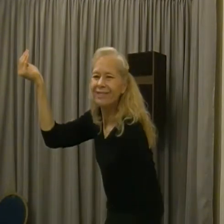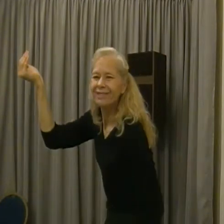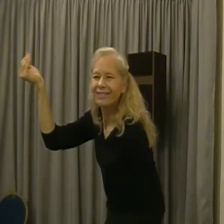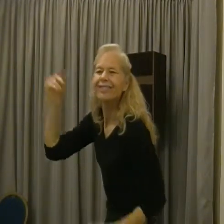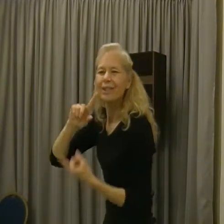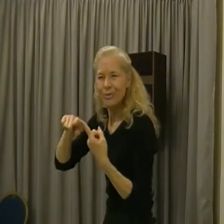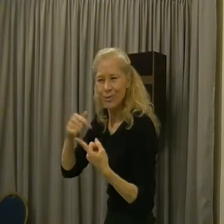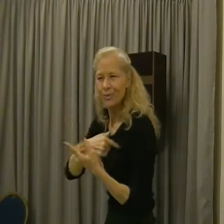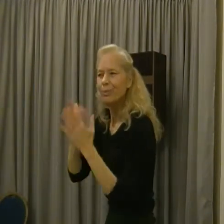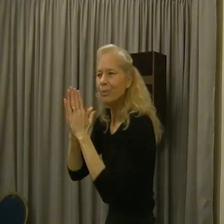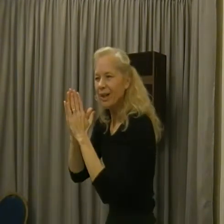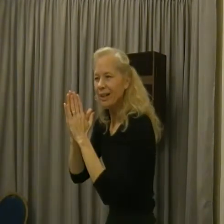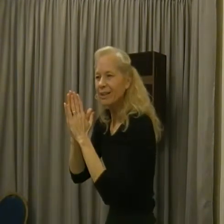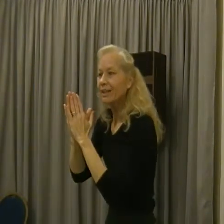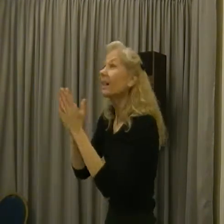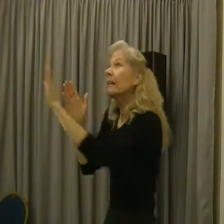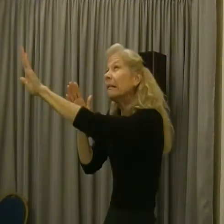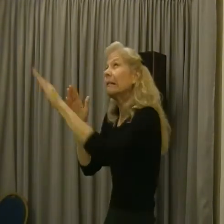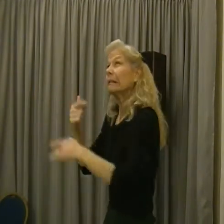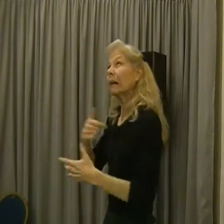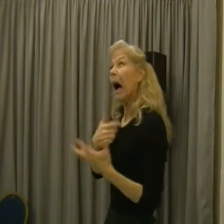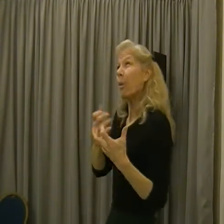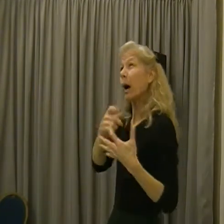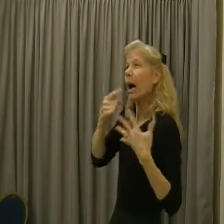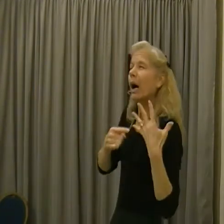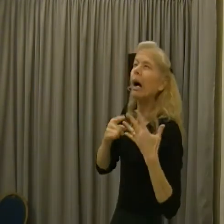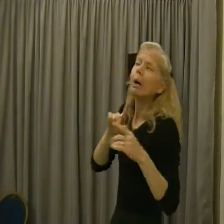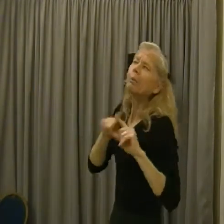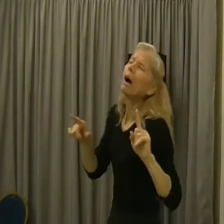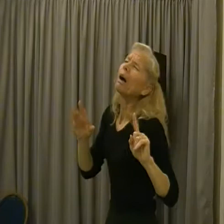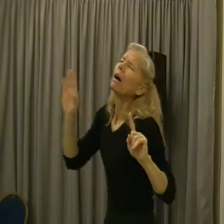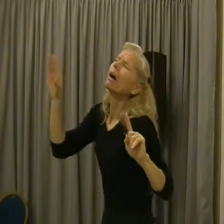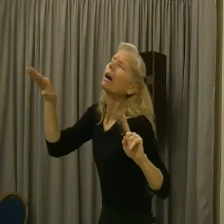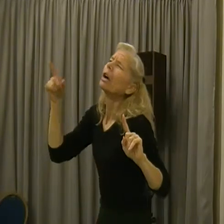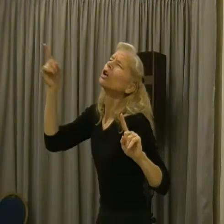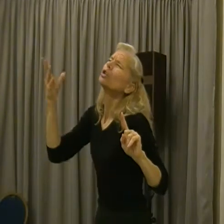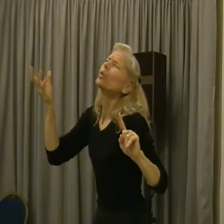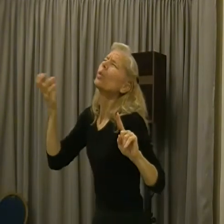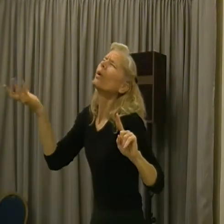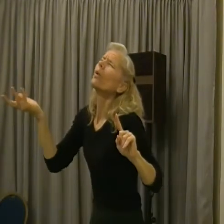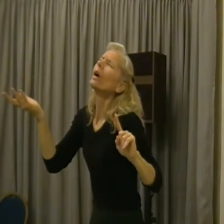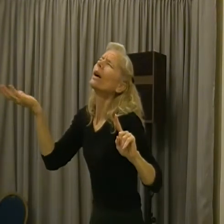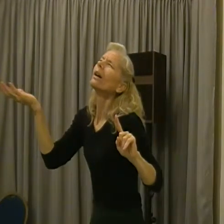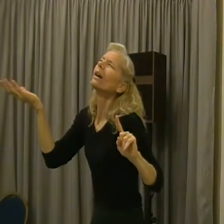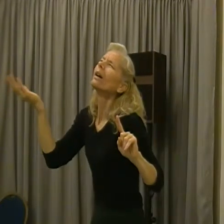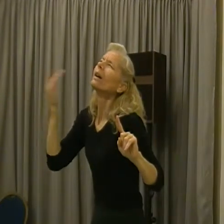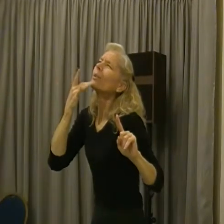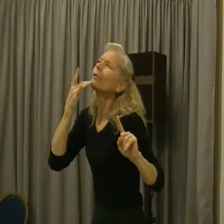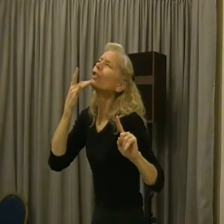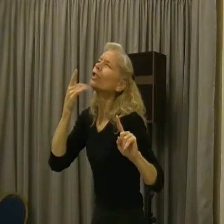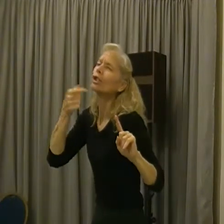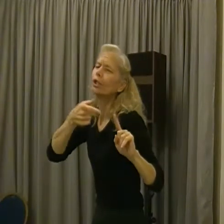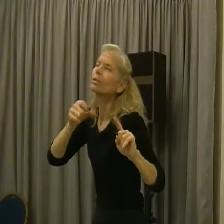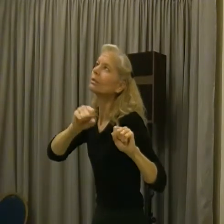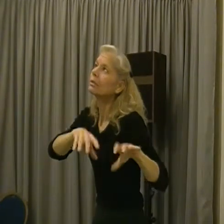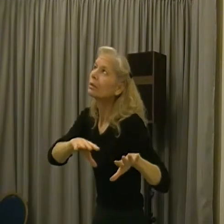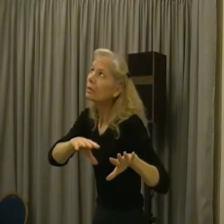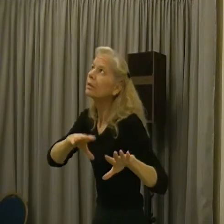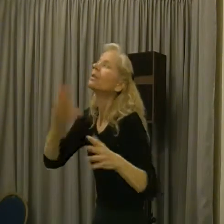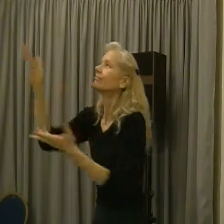I'll get it done. And so we ask. God gets it done. Isaiah 40, 30, even the youth shall faint